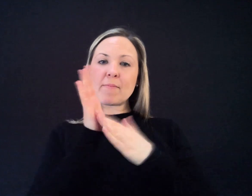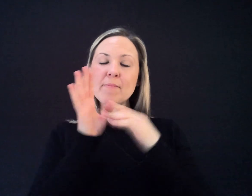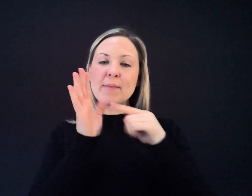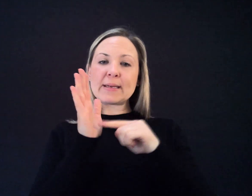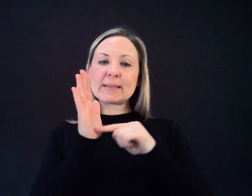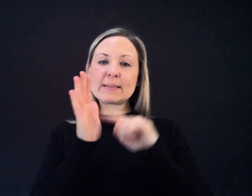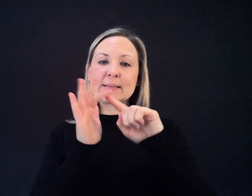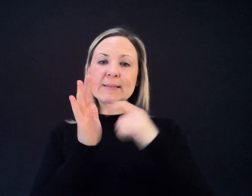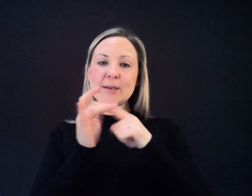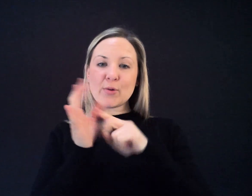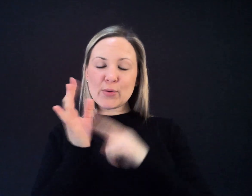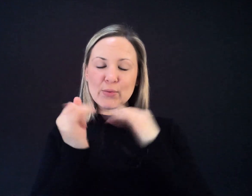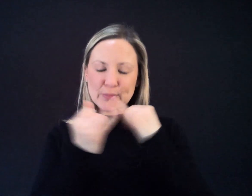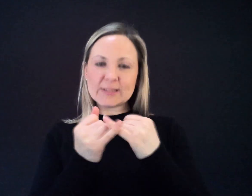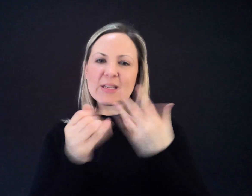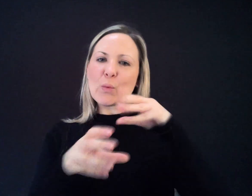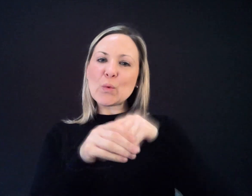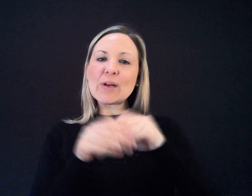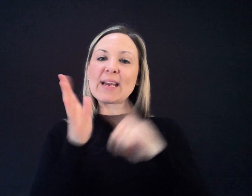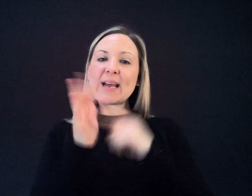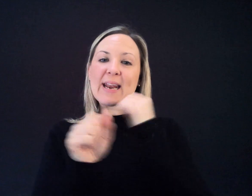Lego bricks or Scrabble tiles.